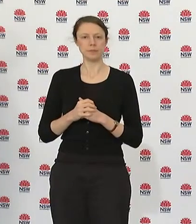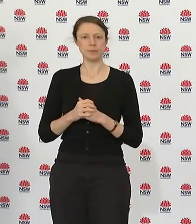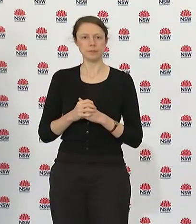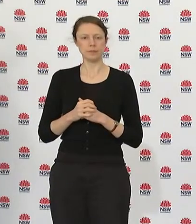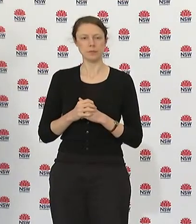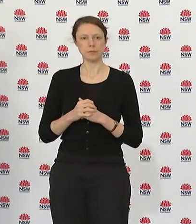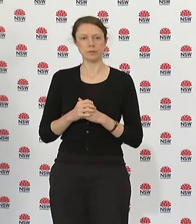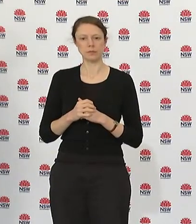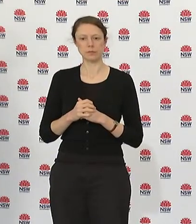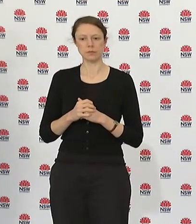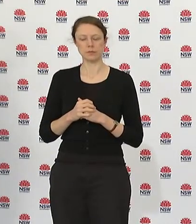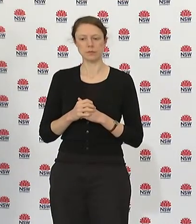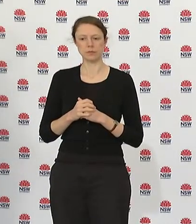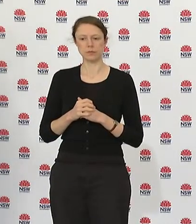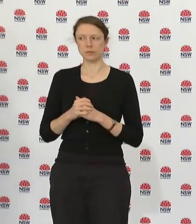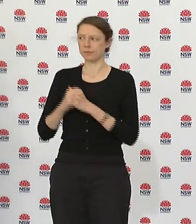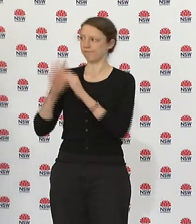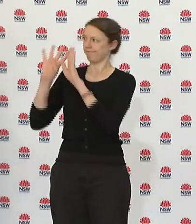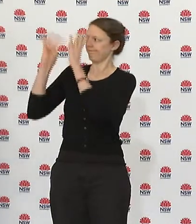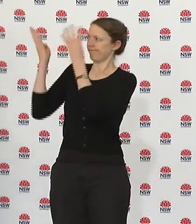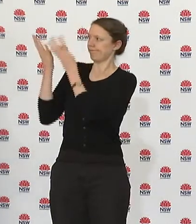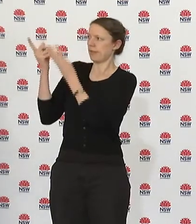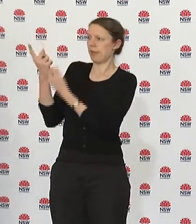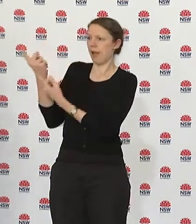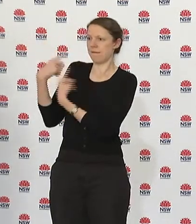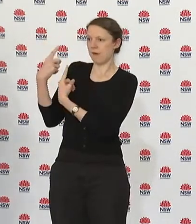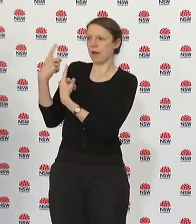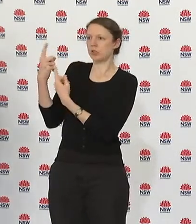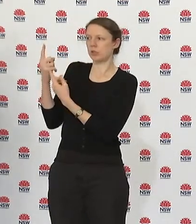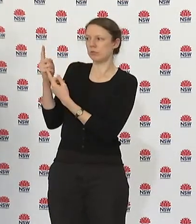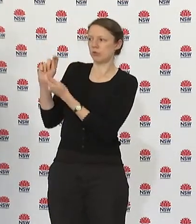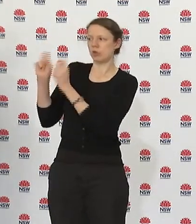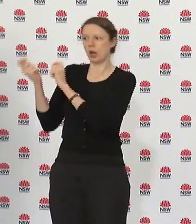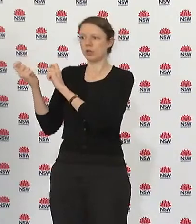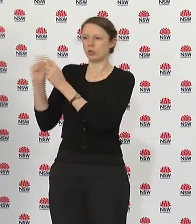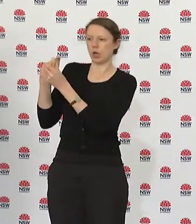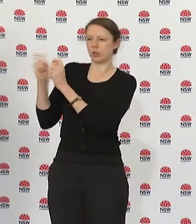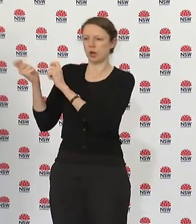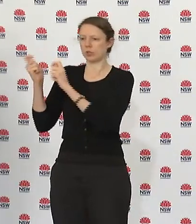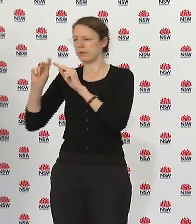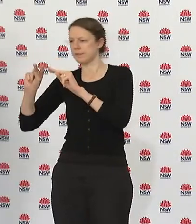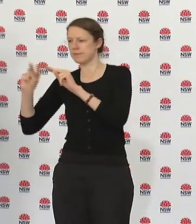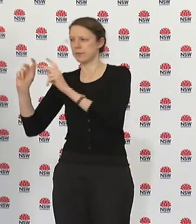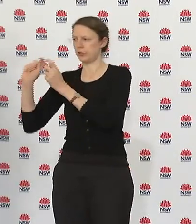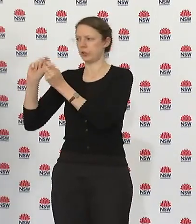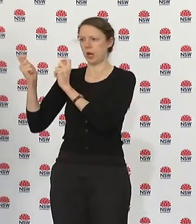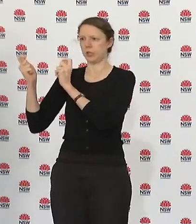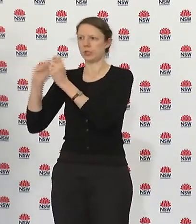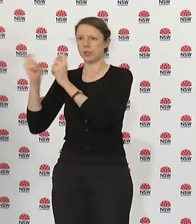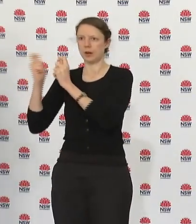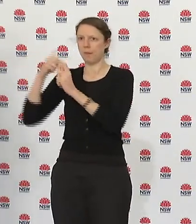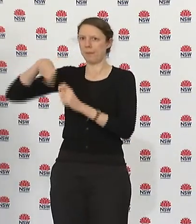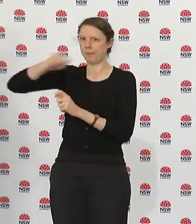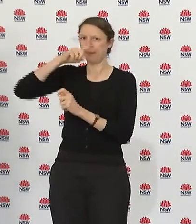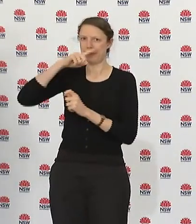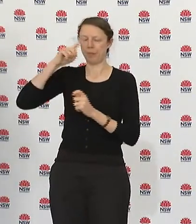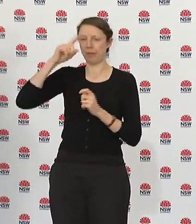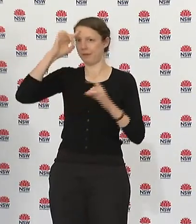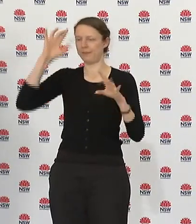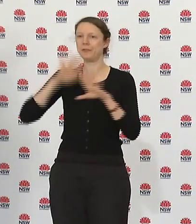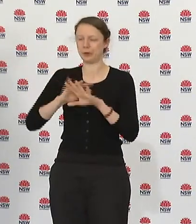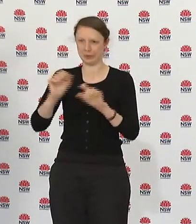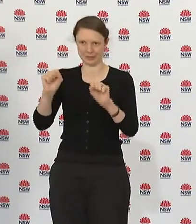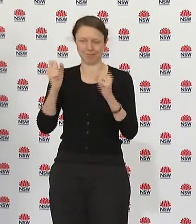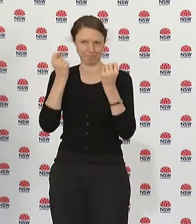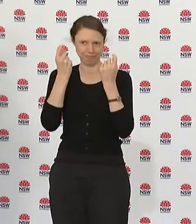the advice from ATAGI has obviously changed a number of times, and I think that has led to a degree of confusion. But what we do know